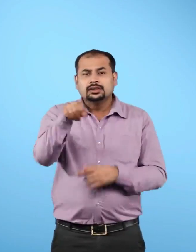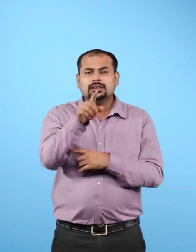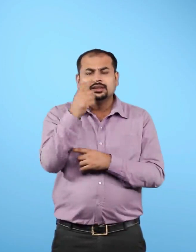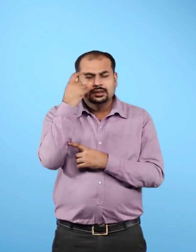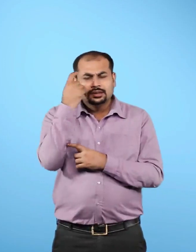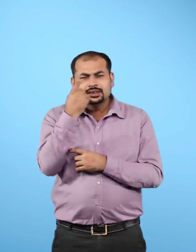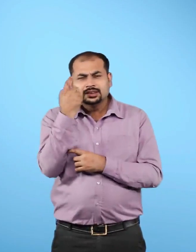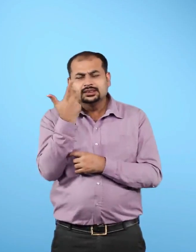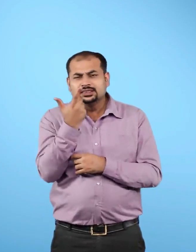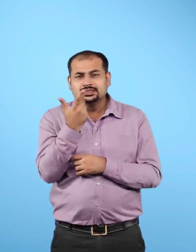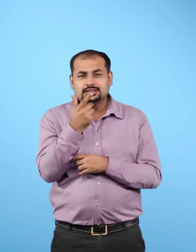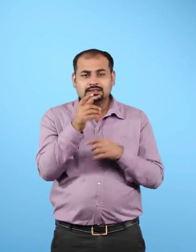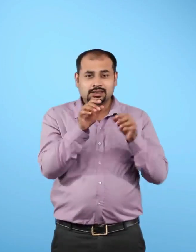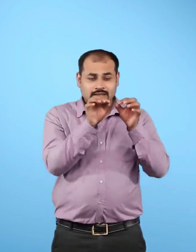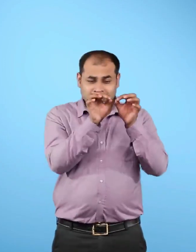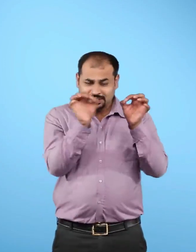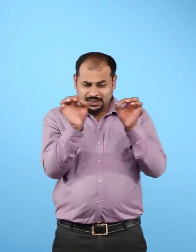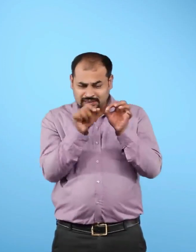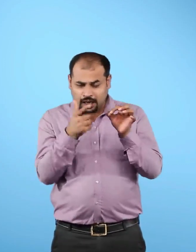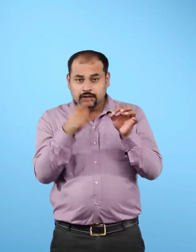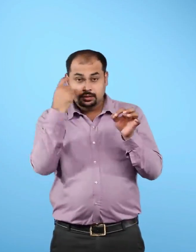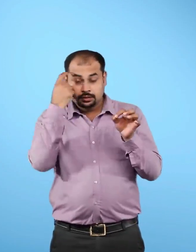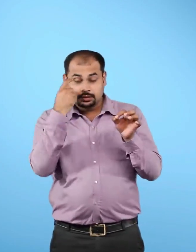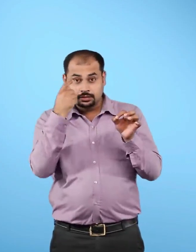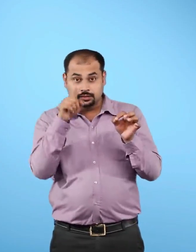Guess the lengths to draw these things.